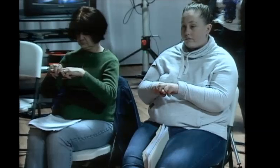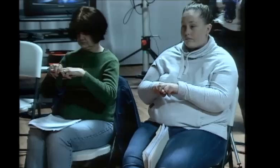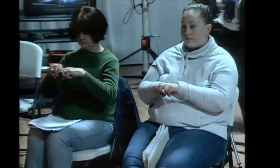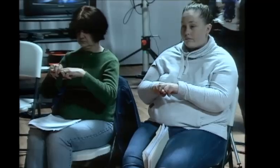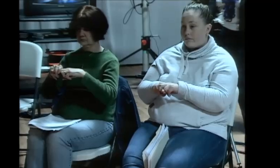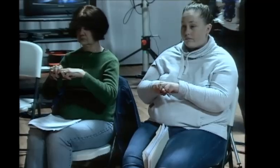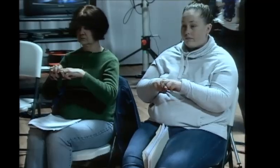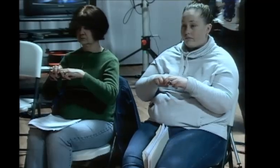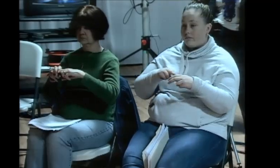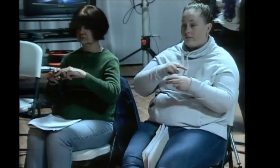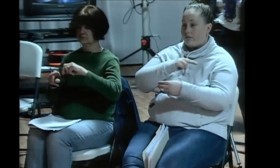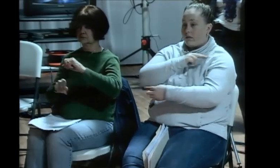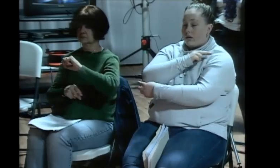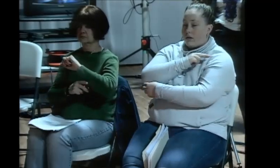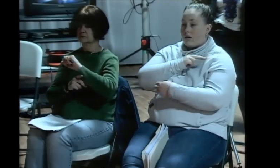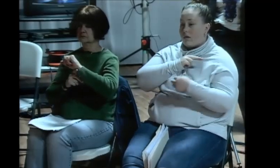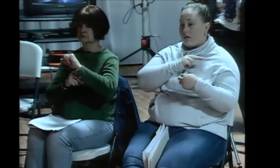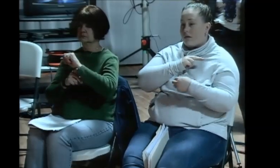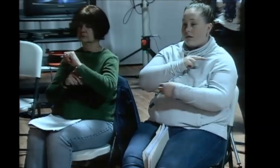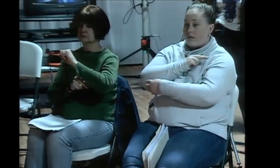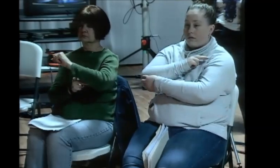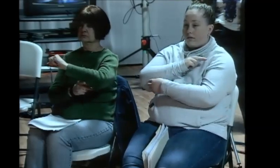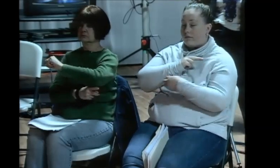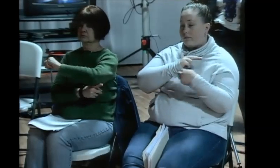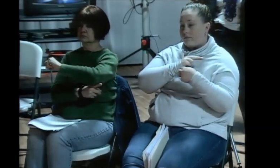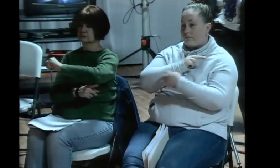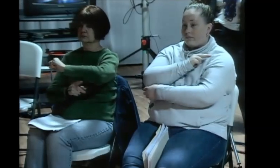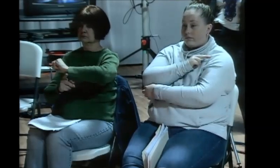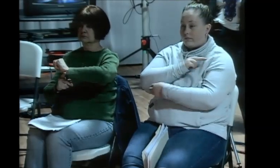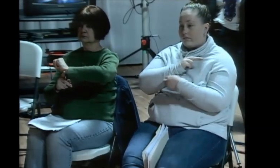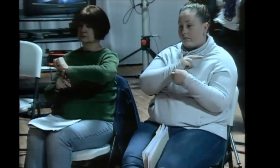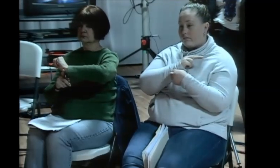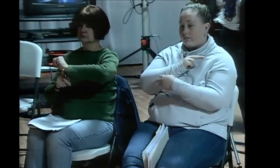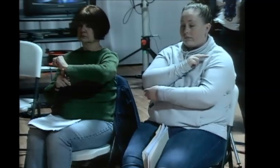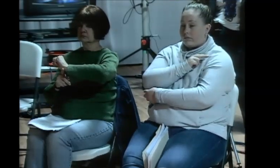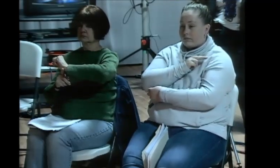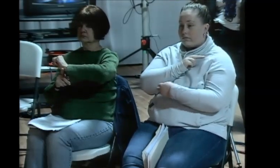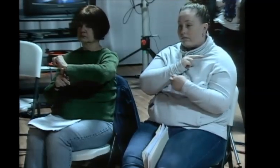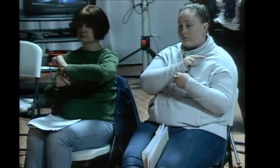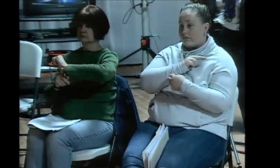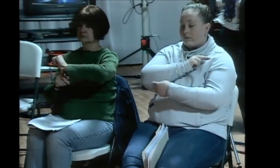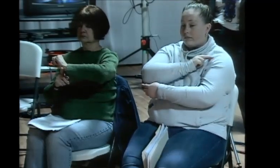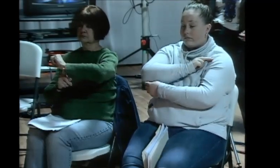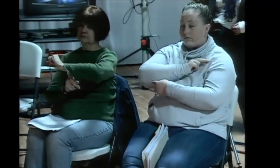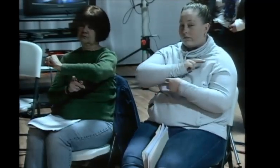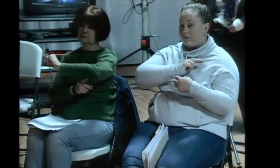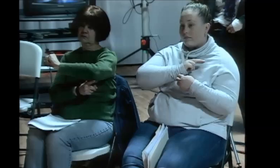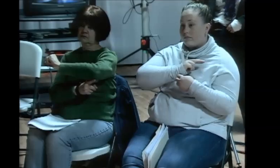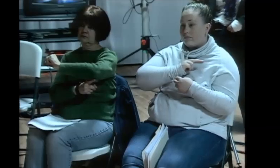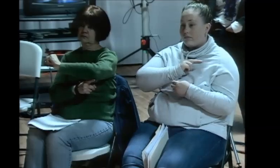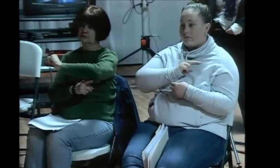Basket is from here, so a waste basket. And that's from a while ago when people used to carry baskets on their